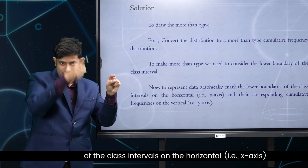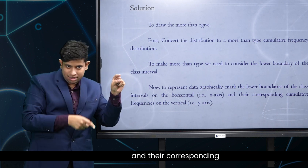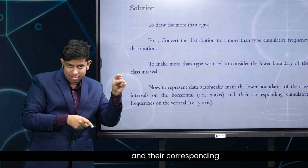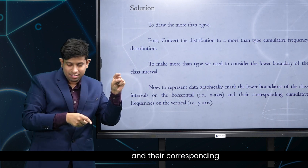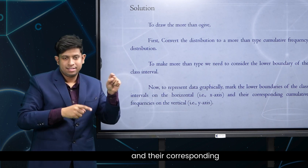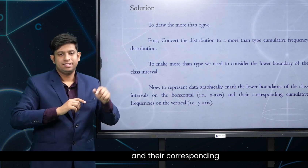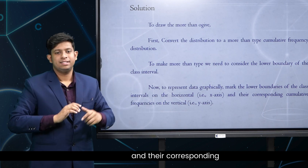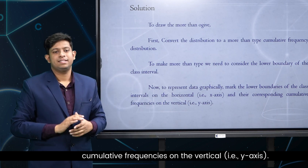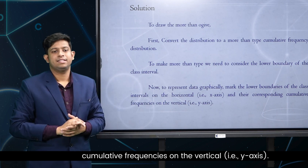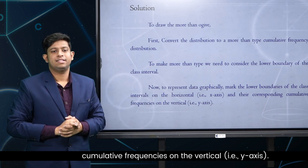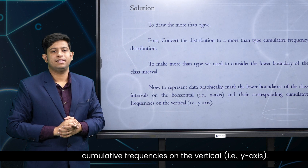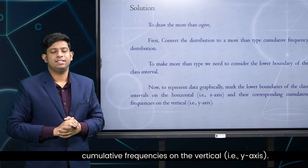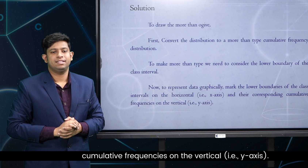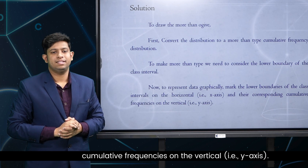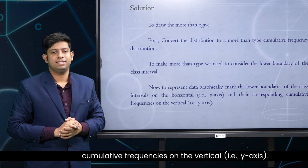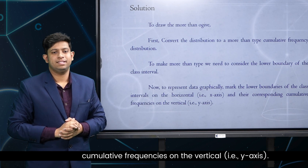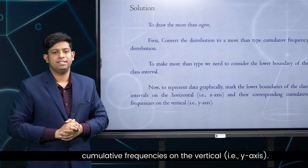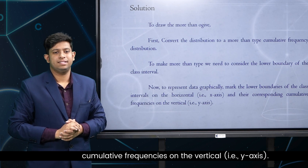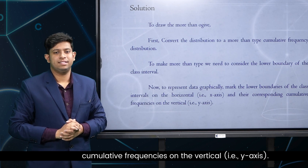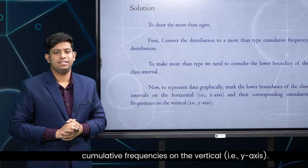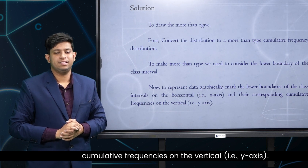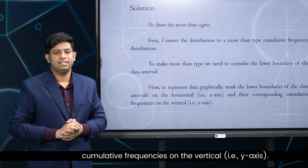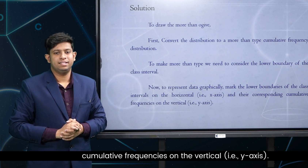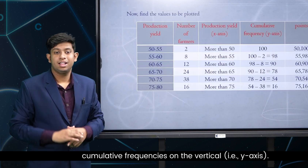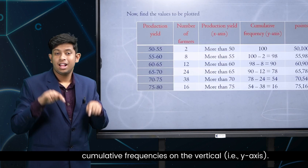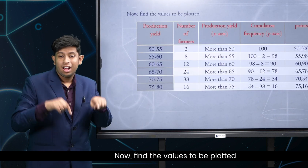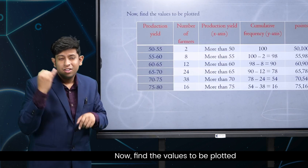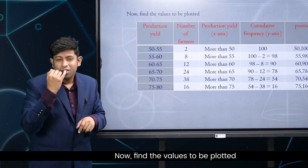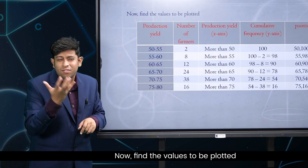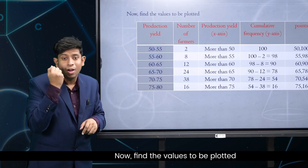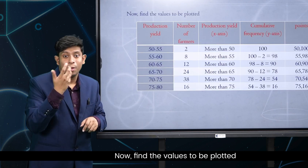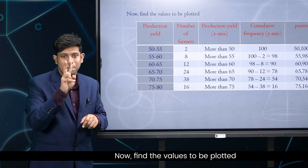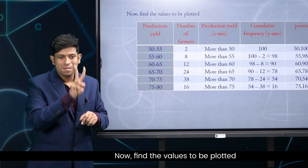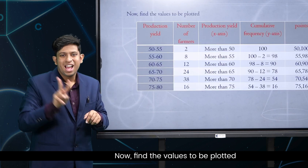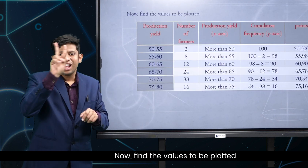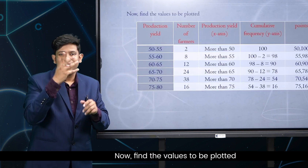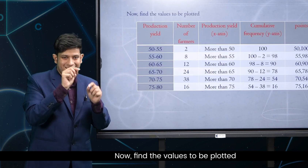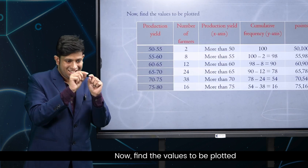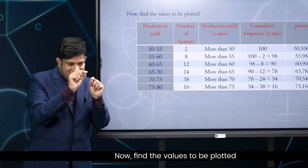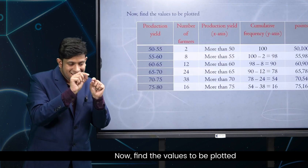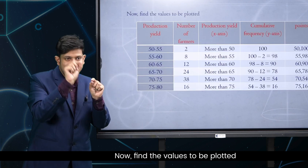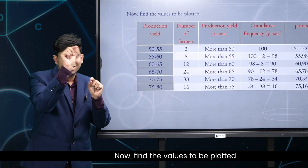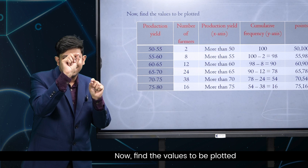and their corresponding cumulative frequencies on the vertical, that is y-axis. Now, find the values to be plotted.